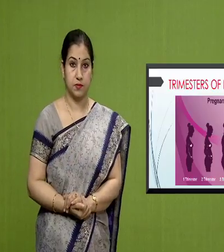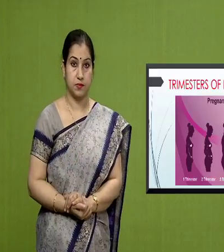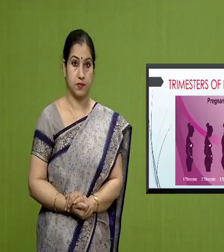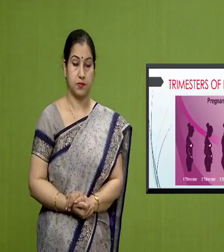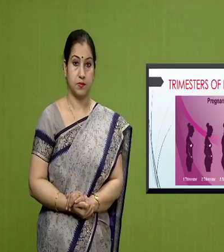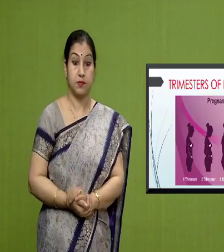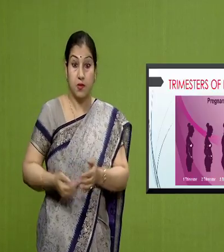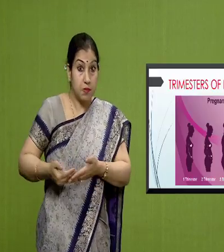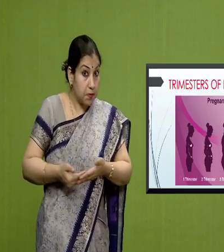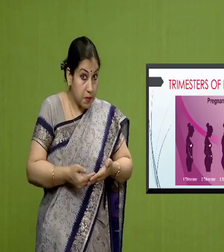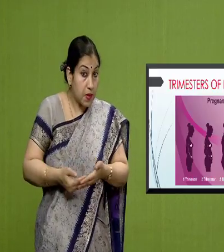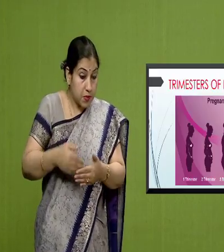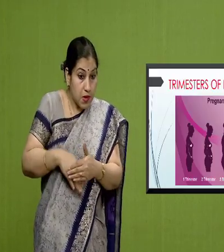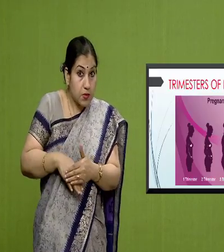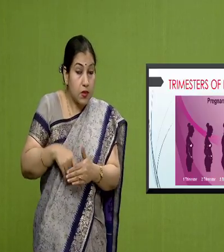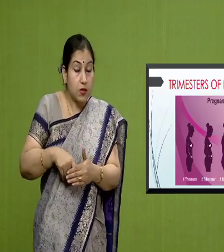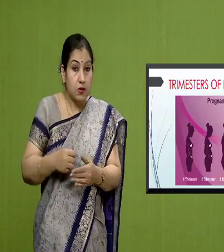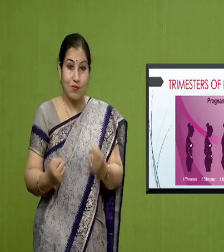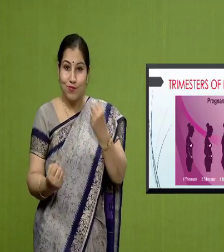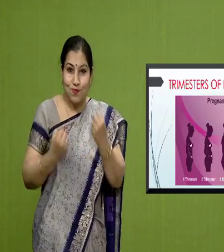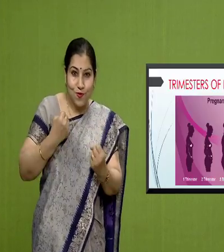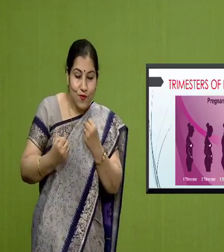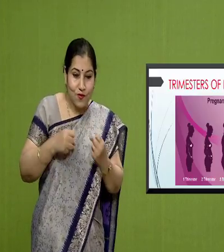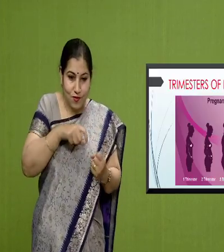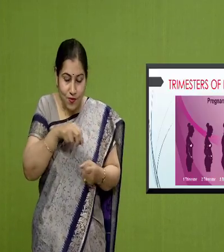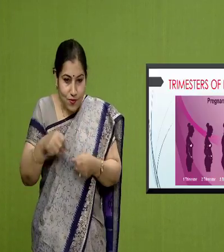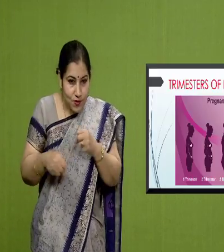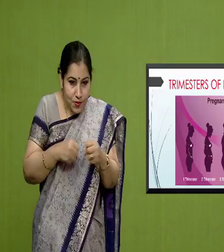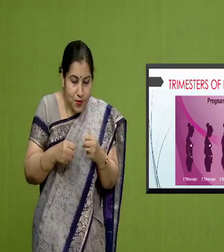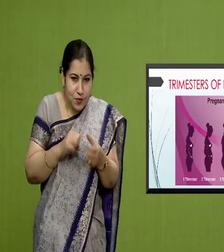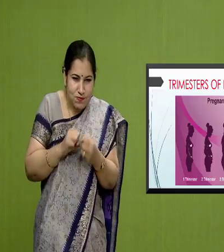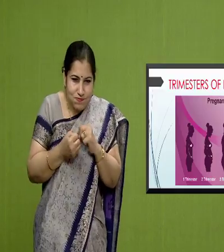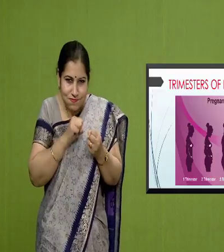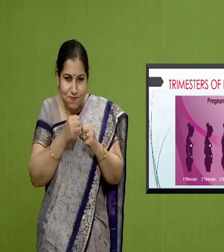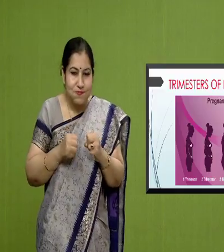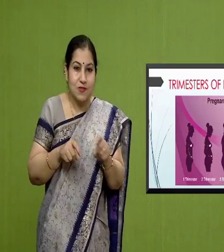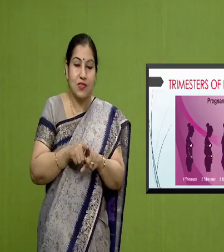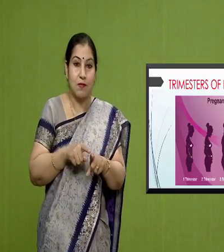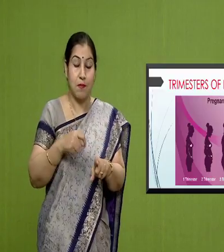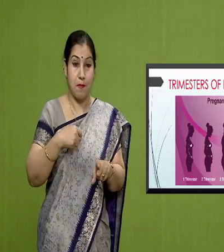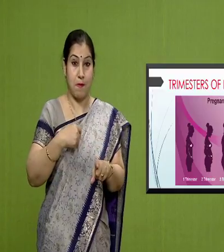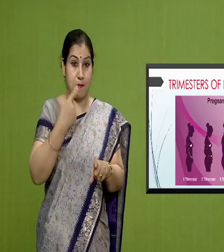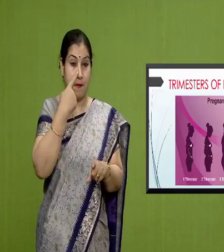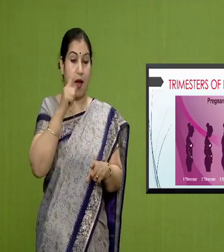The fetus begins to move and mother can feel the